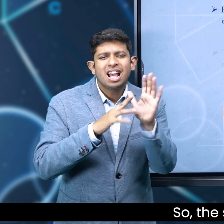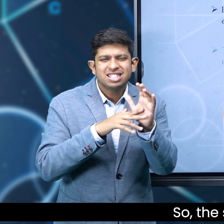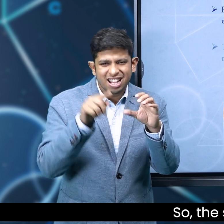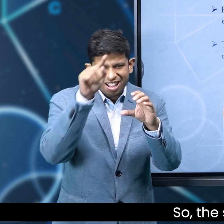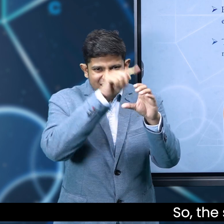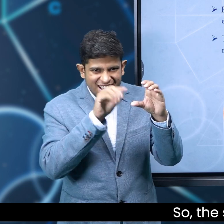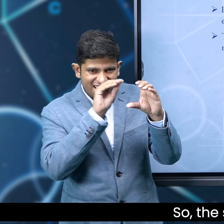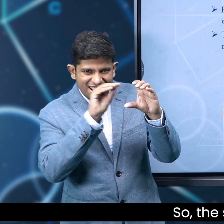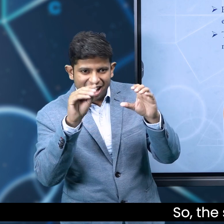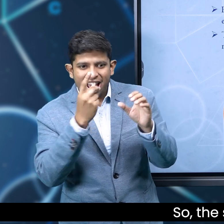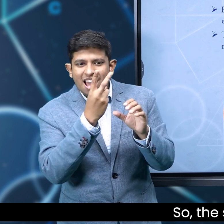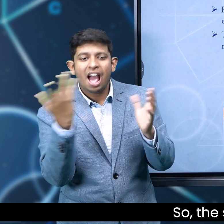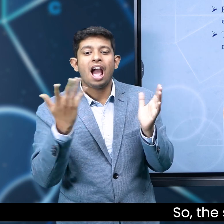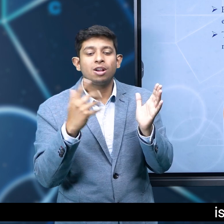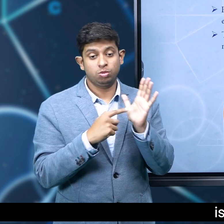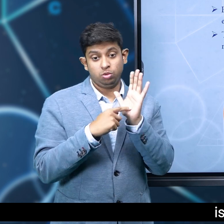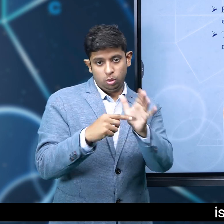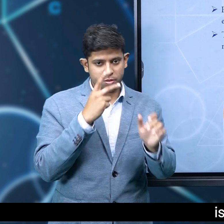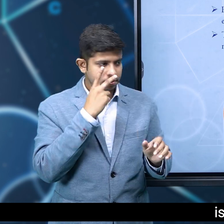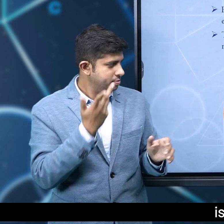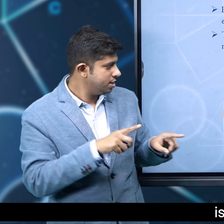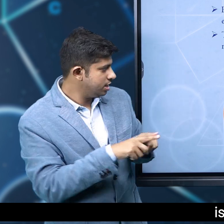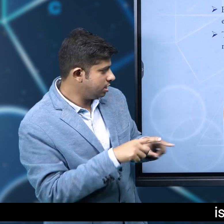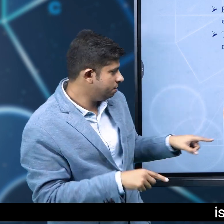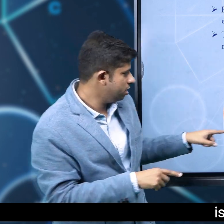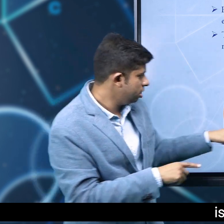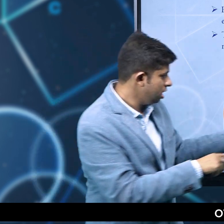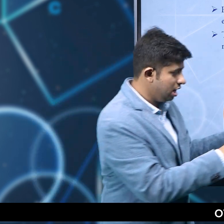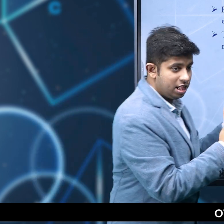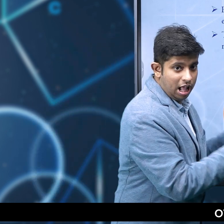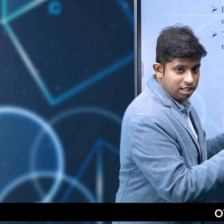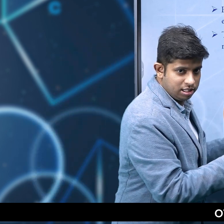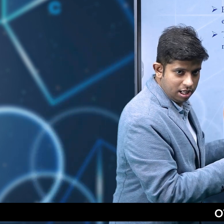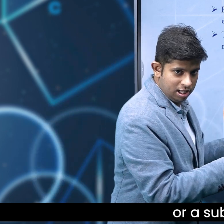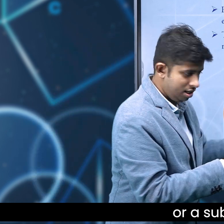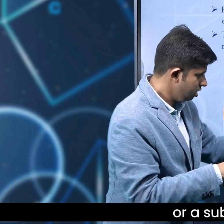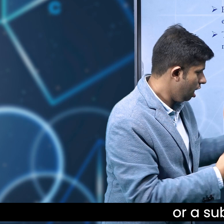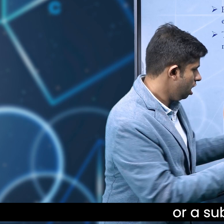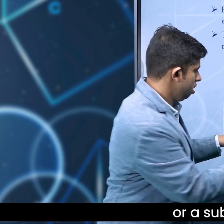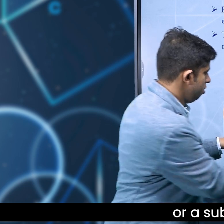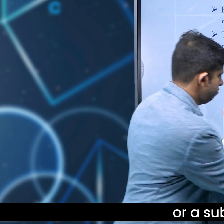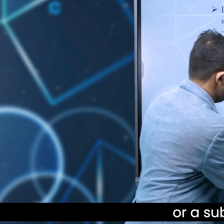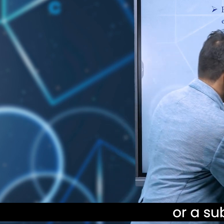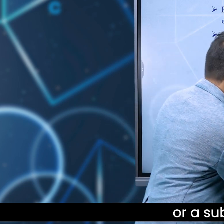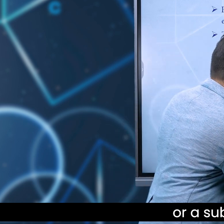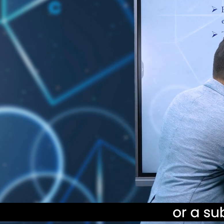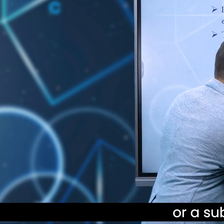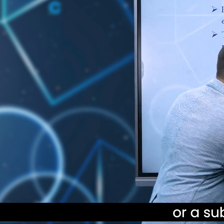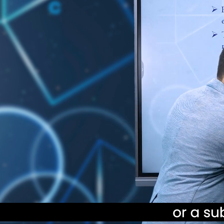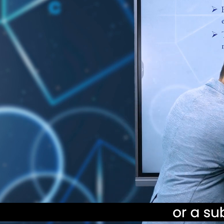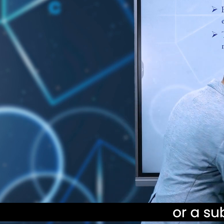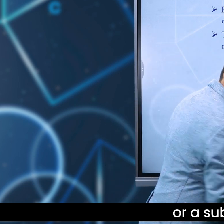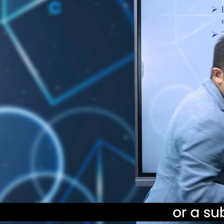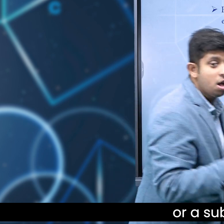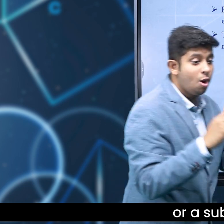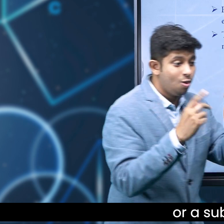the set of natural numbers is a part of the set of whole numbers or a subset of whole numbers.